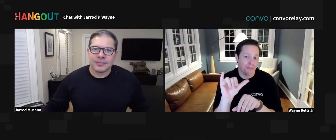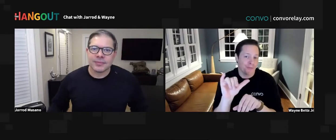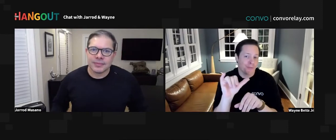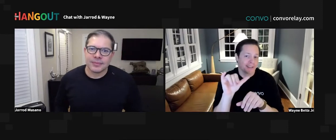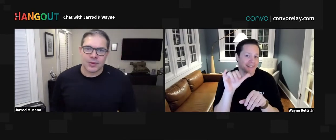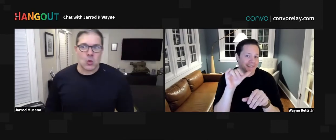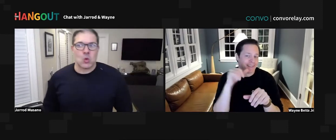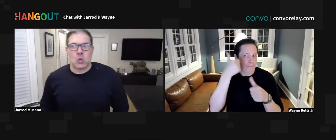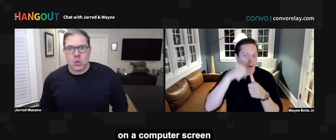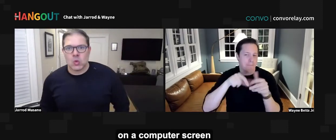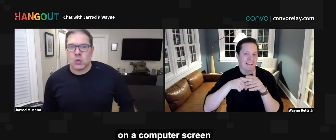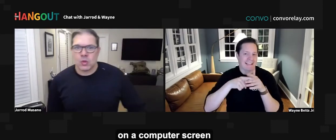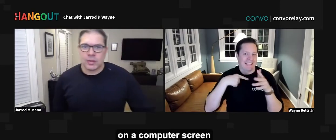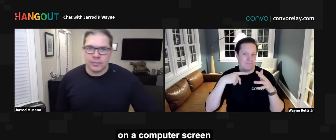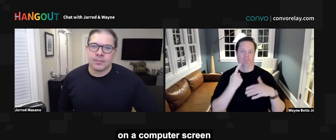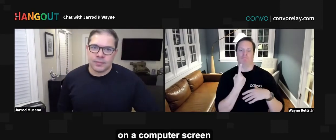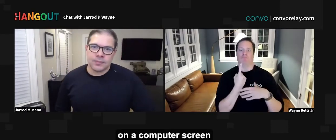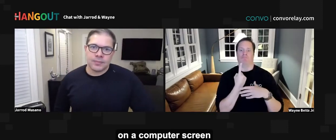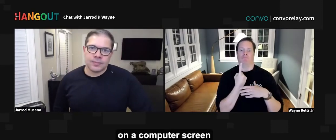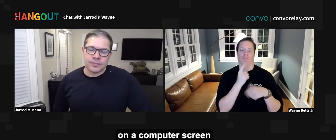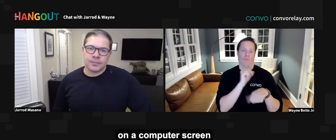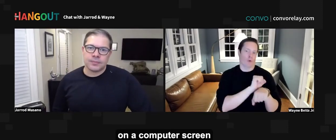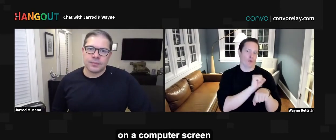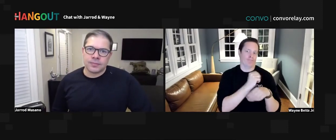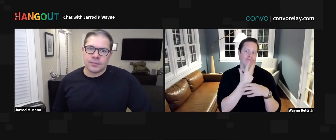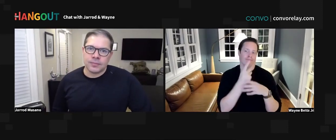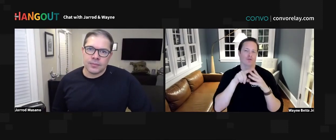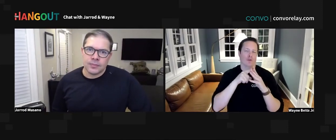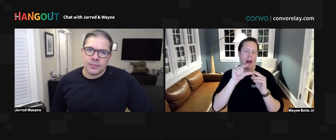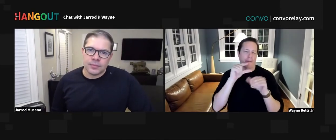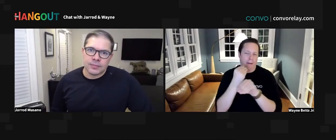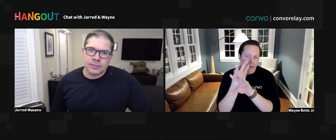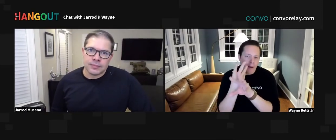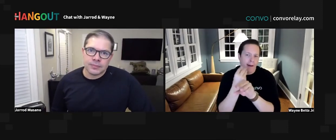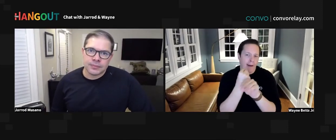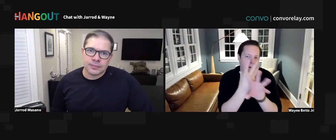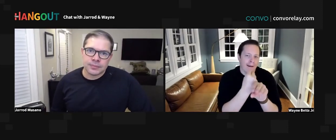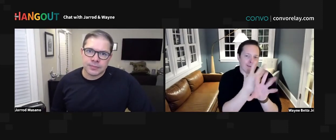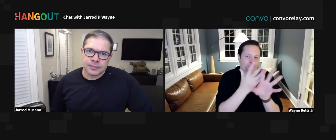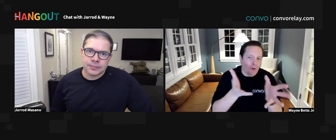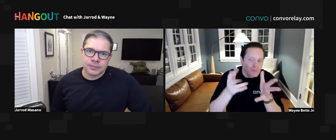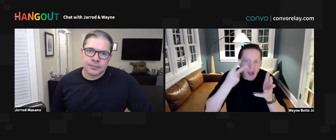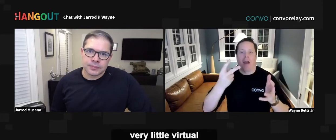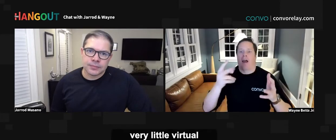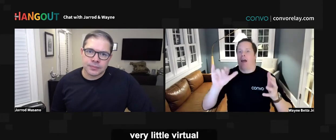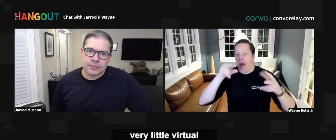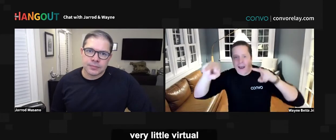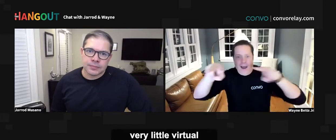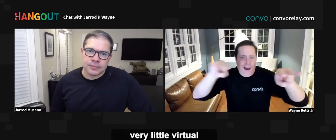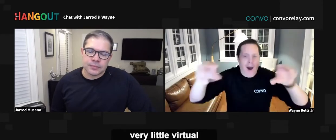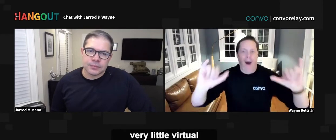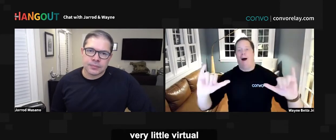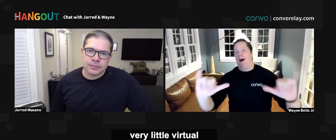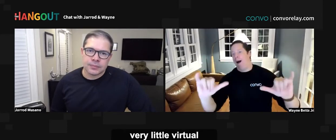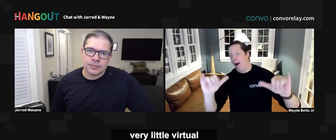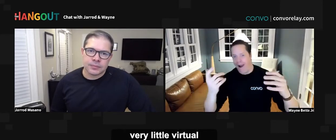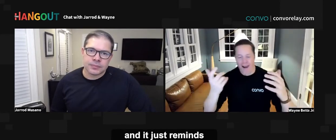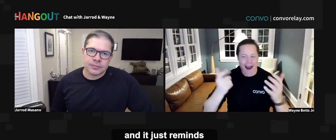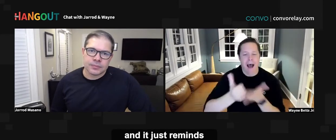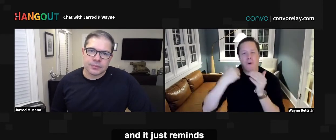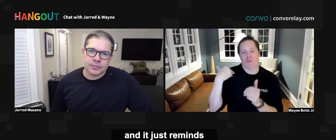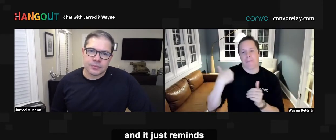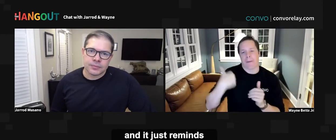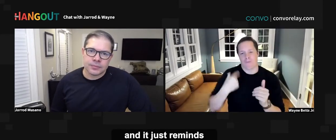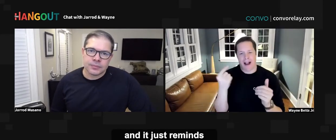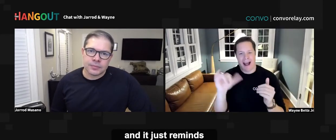And then if you're also on a computer screen all day long, right? And I Oh, remember yeah. at the beginning, very little virtual meetings would